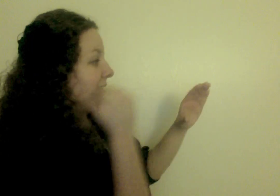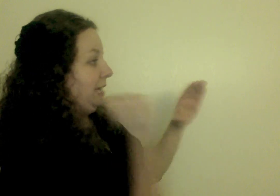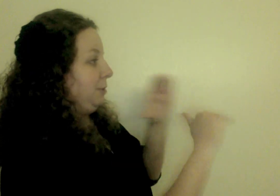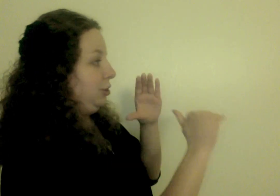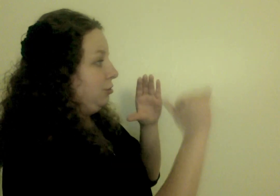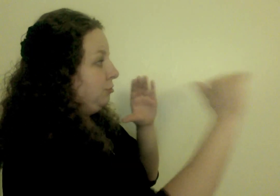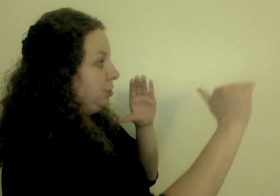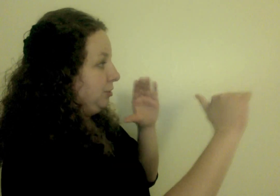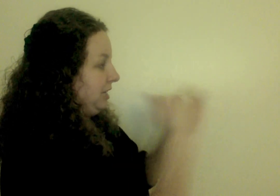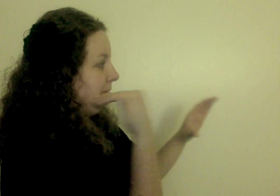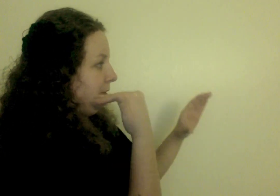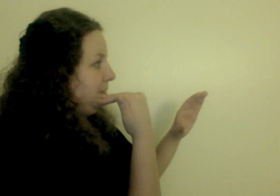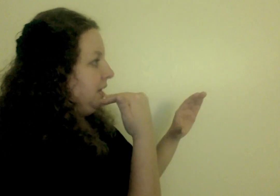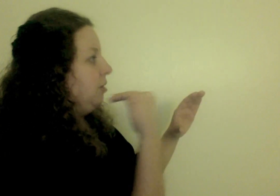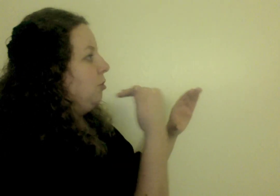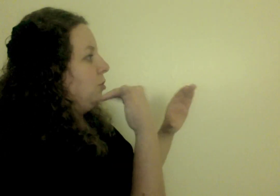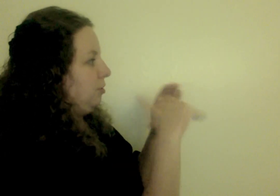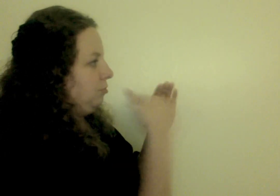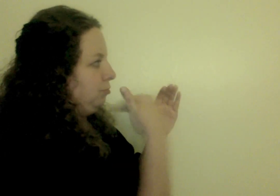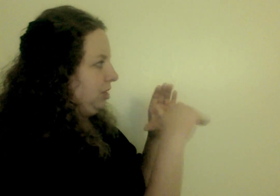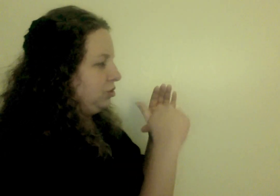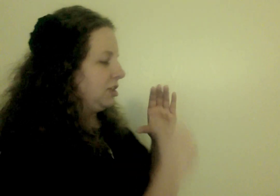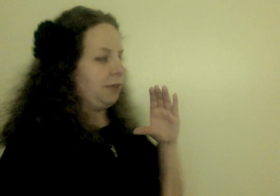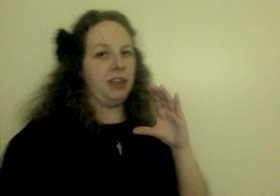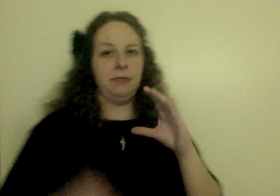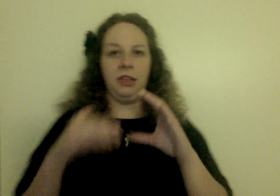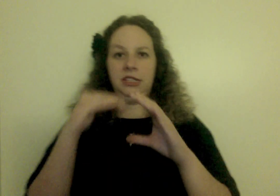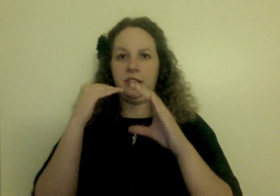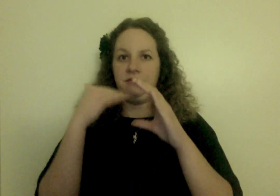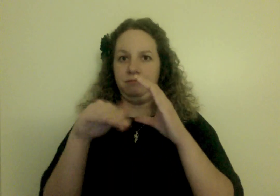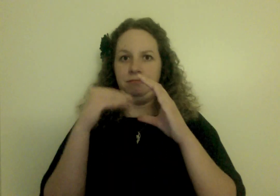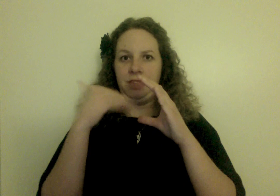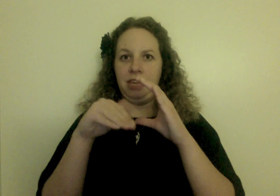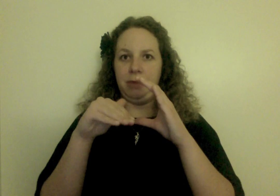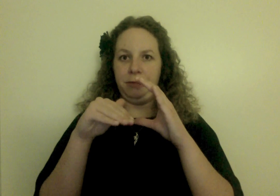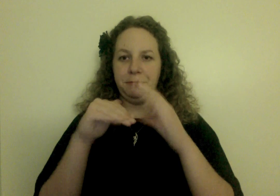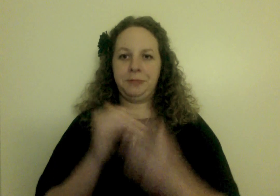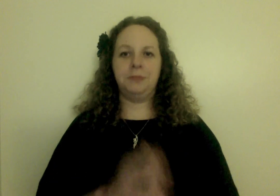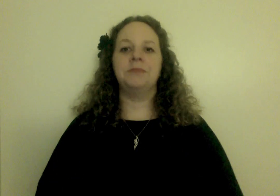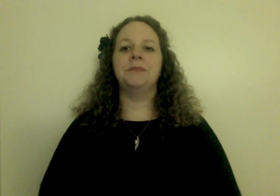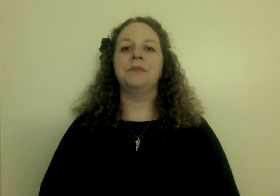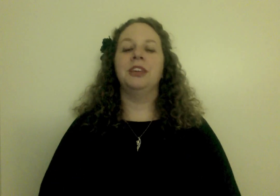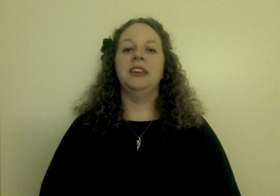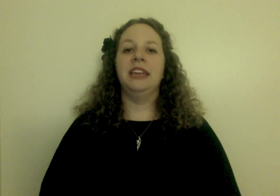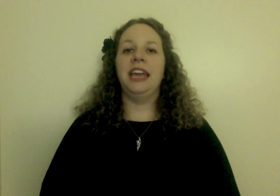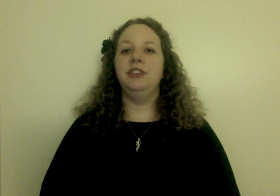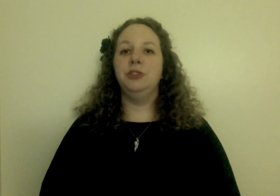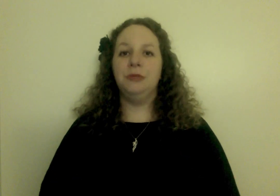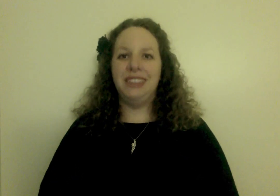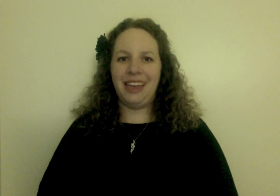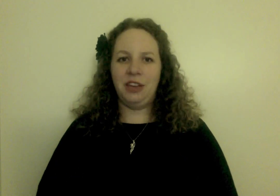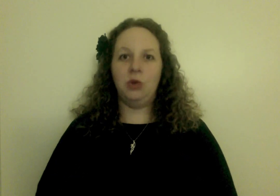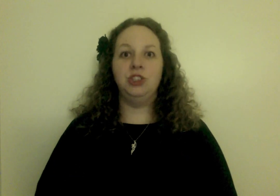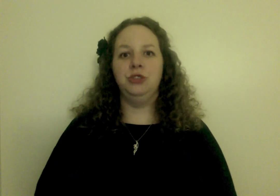can email you, you can email me or we can just talk about email itself. Email. Okay, to get or to